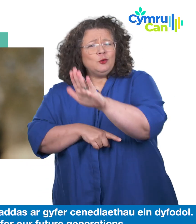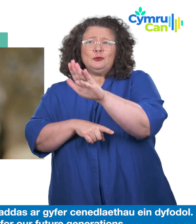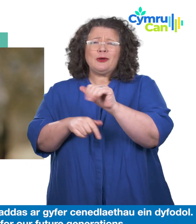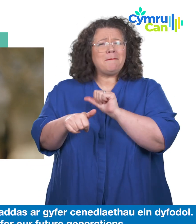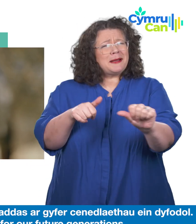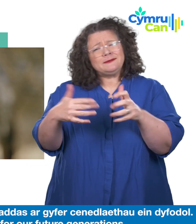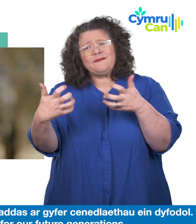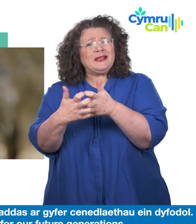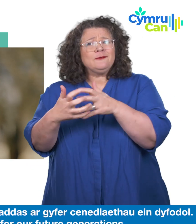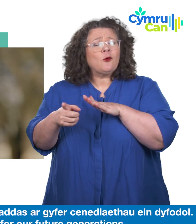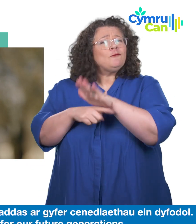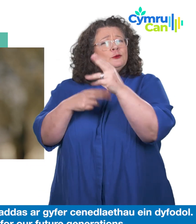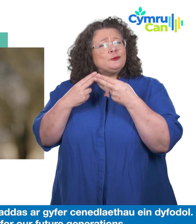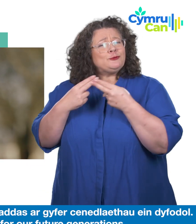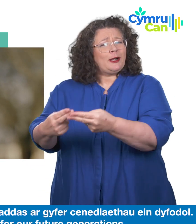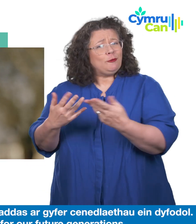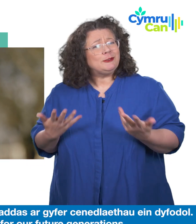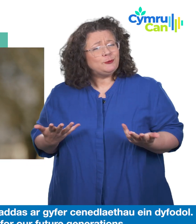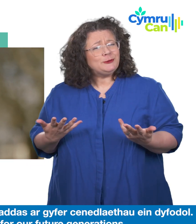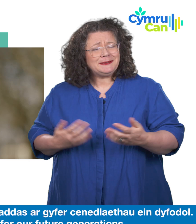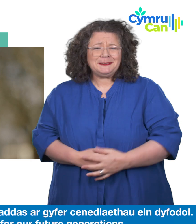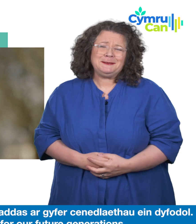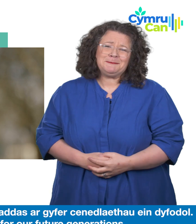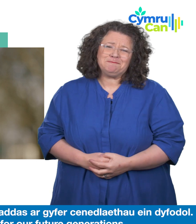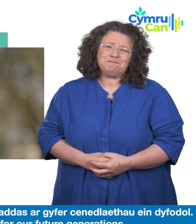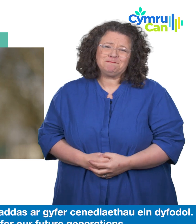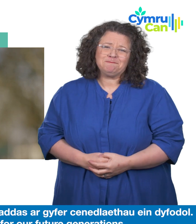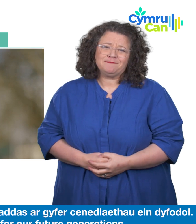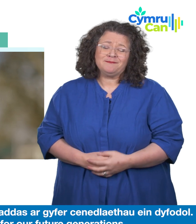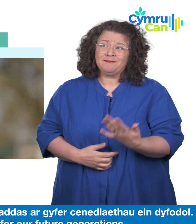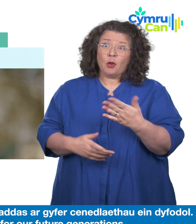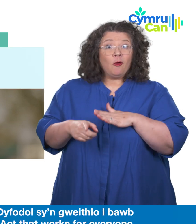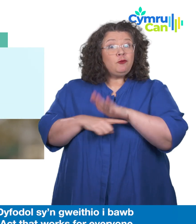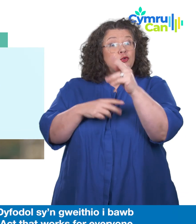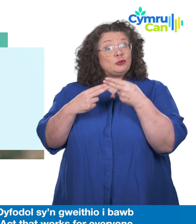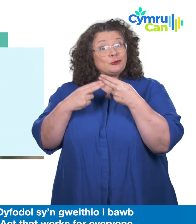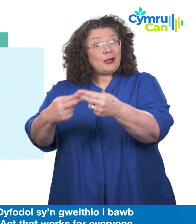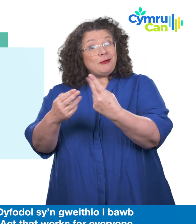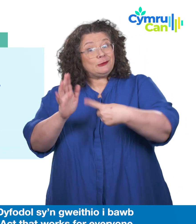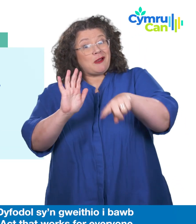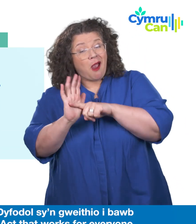ni adeiladu dyfodol sy'n addys ar gyfer cenedlaethau ein dyfodol.